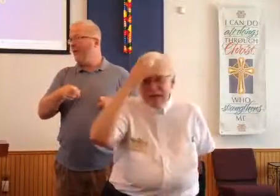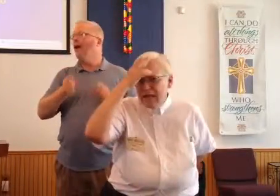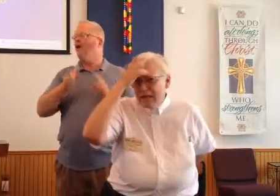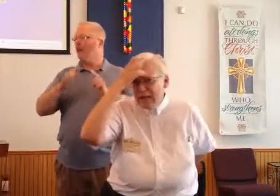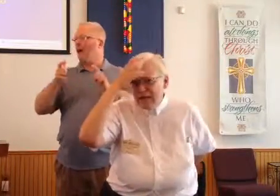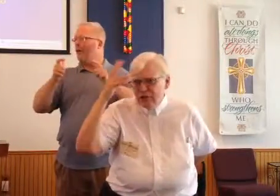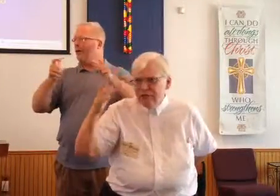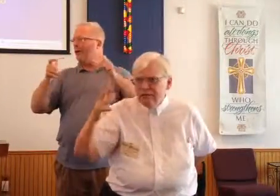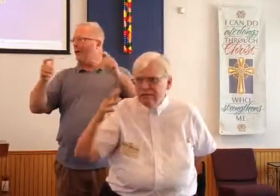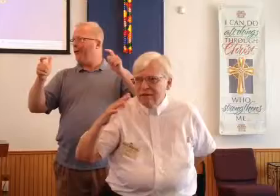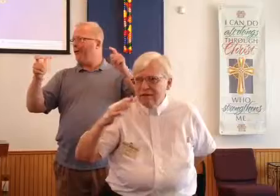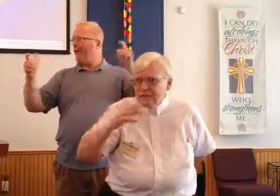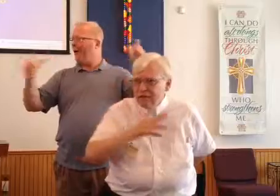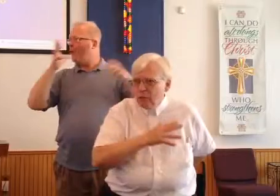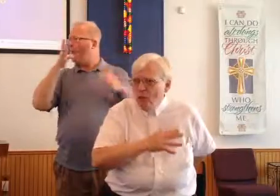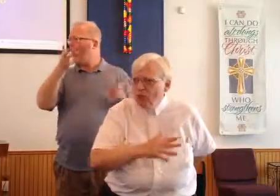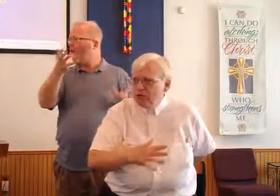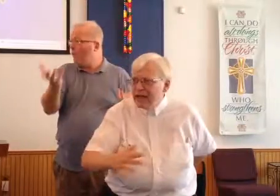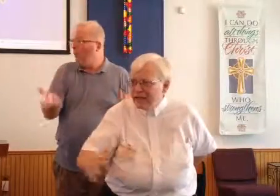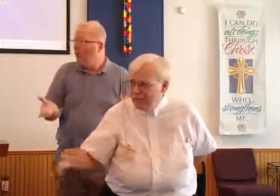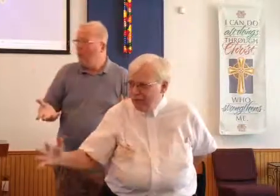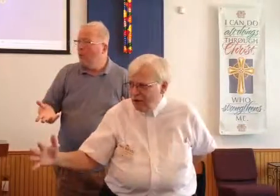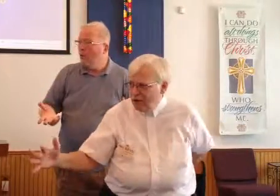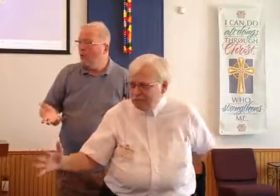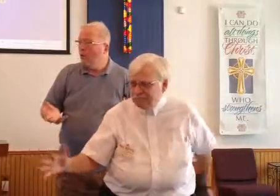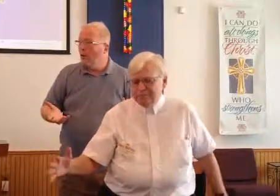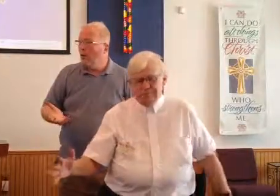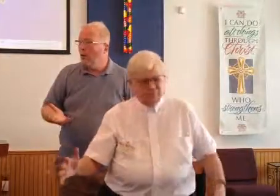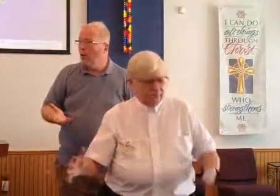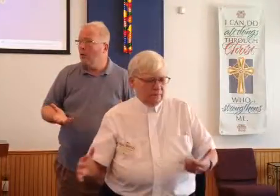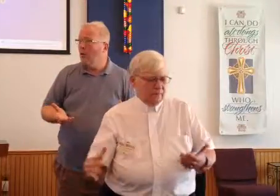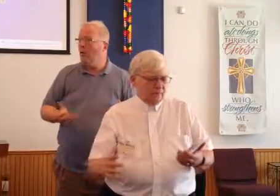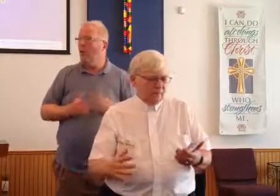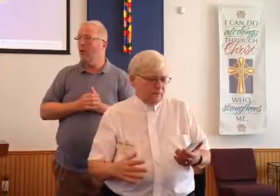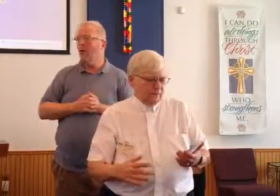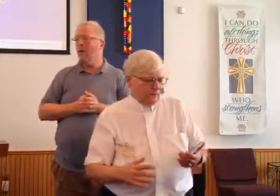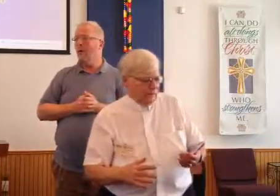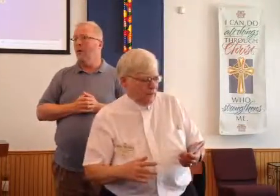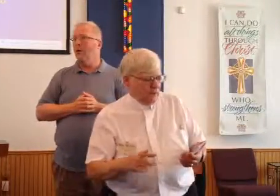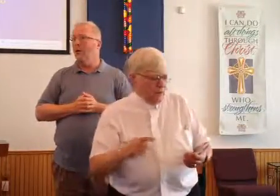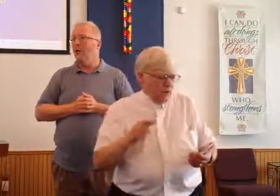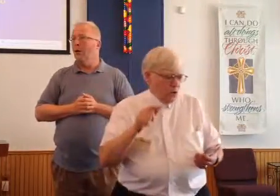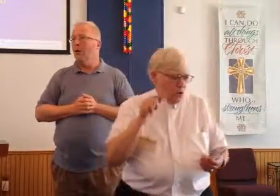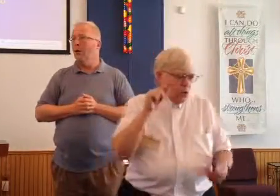I know we can't imagine it, but if the walls hadn't fallen,